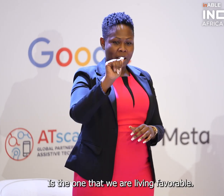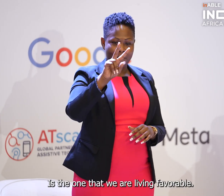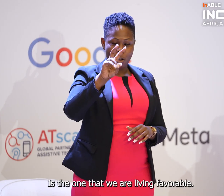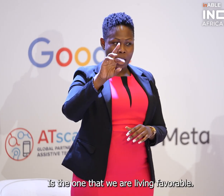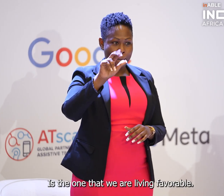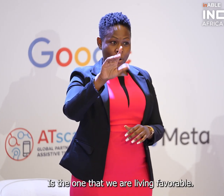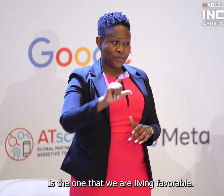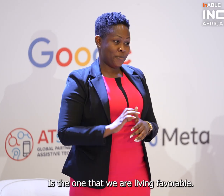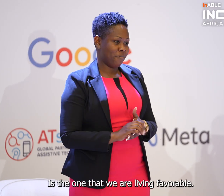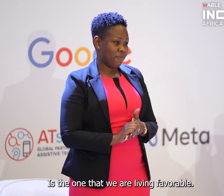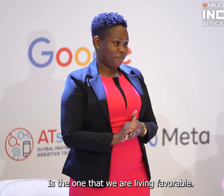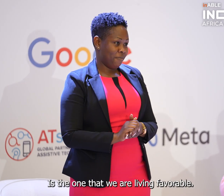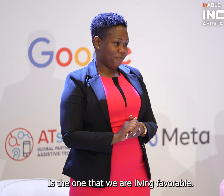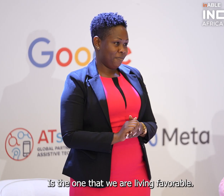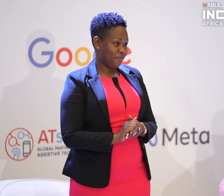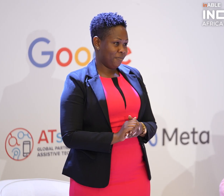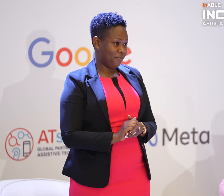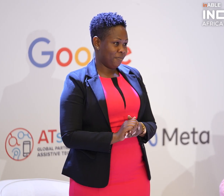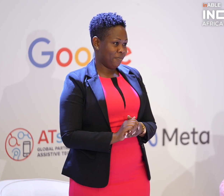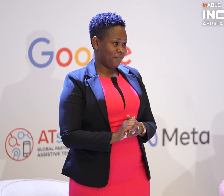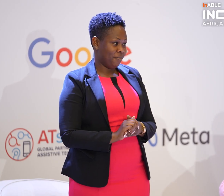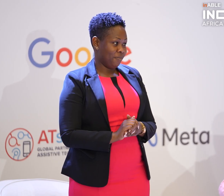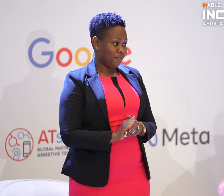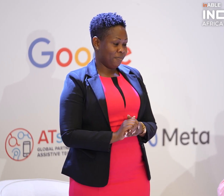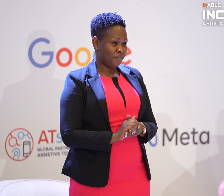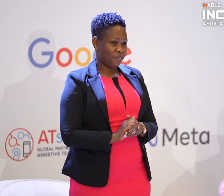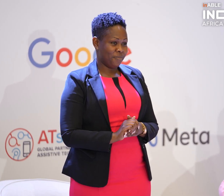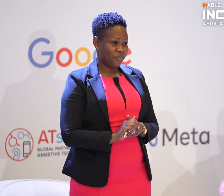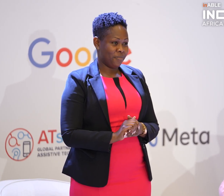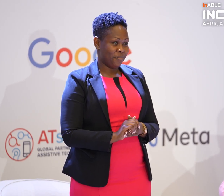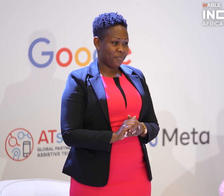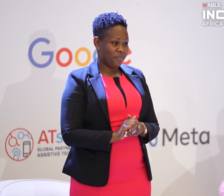is the world that we are living favorable?